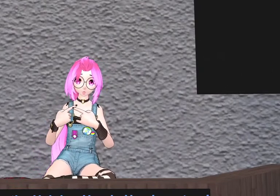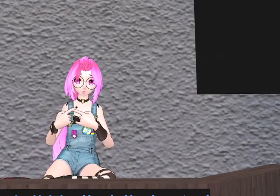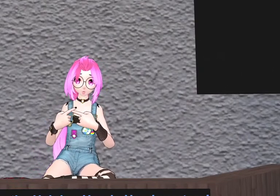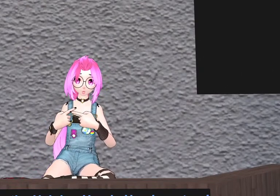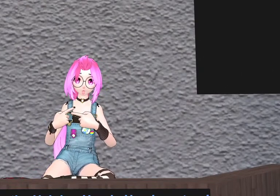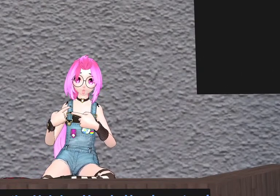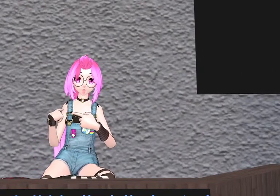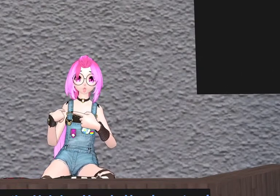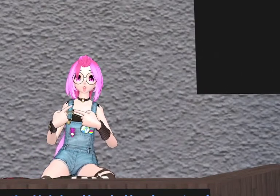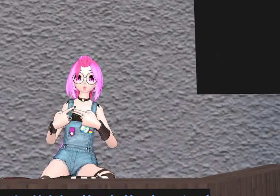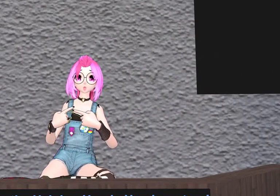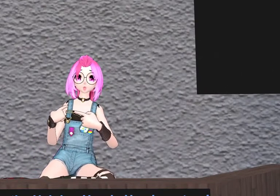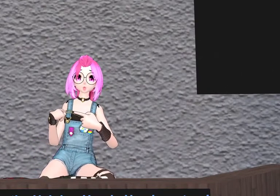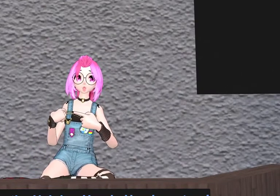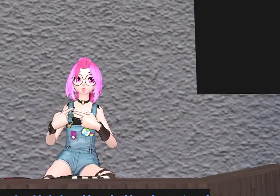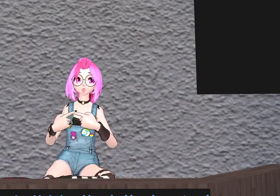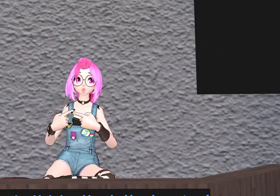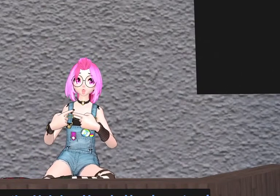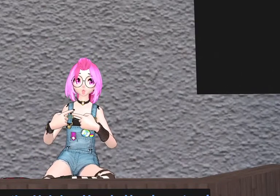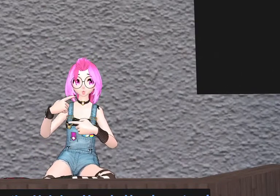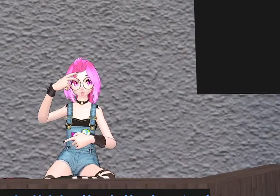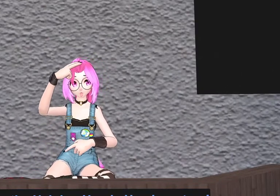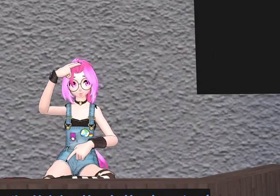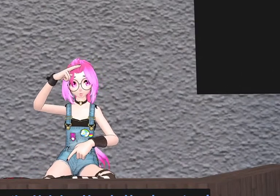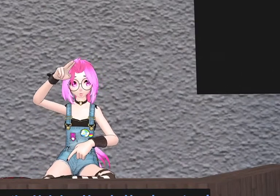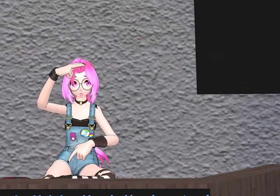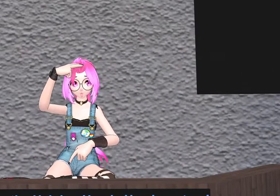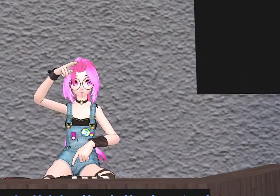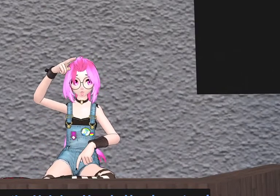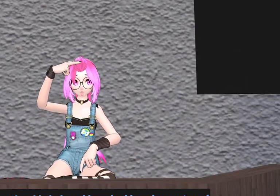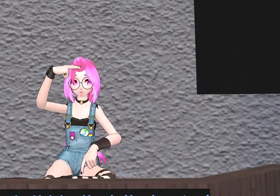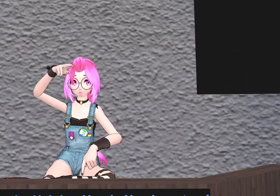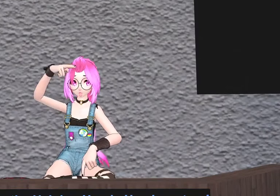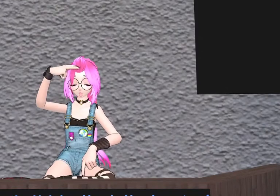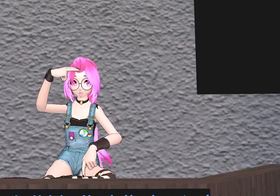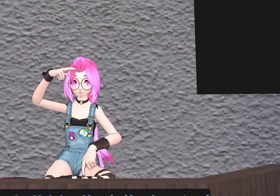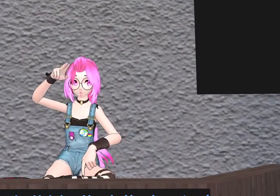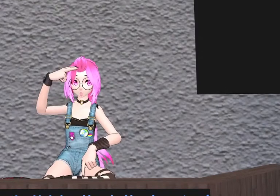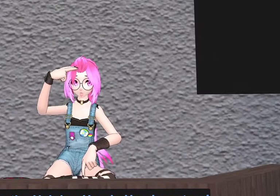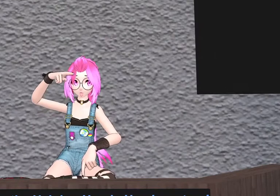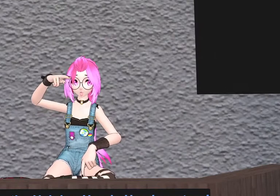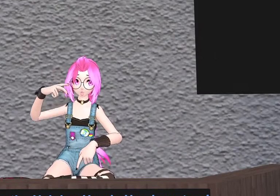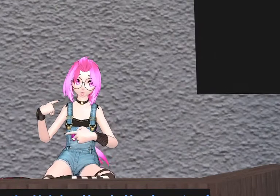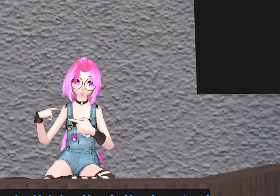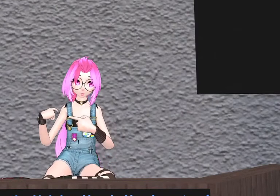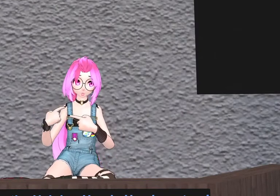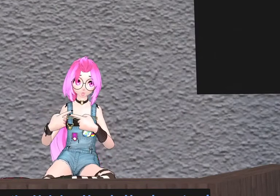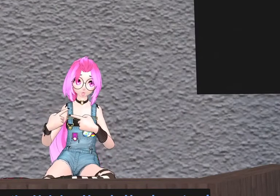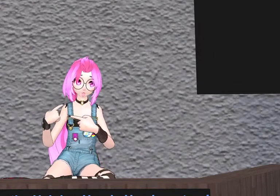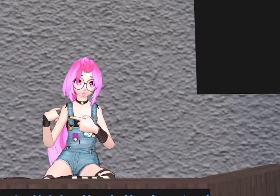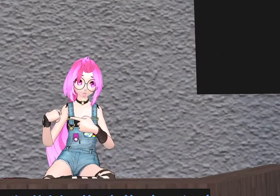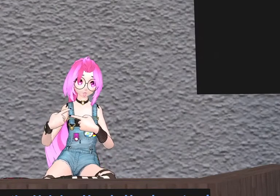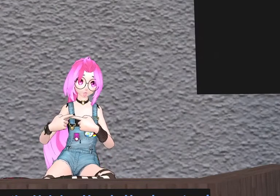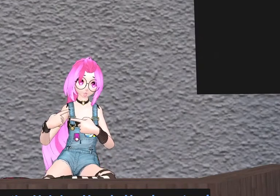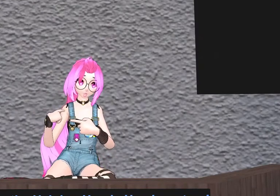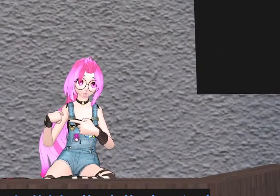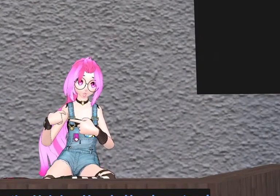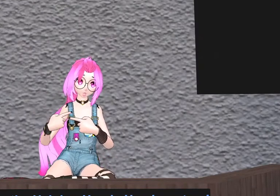shoulder to open to another finger, okay? So if you're talking about Mexico, it's like this, talking about Spain or